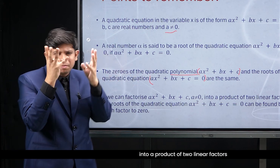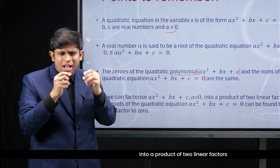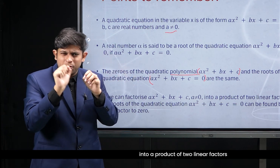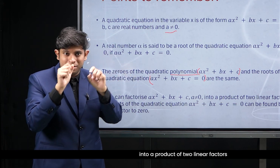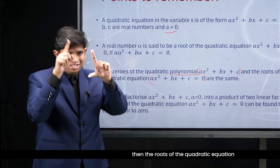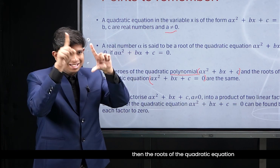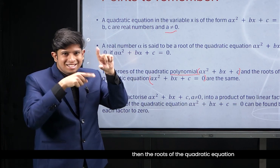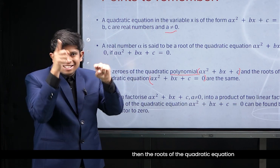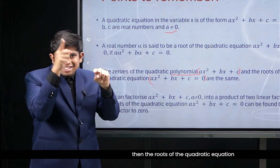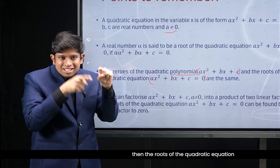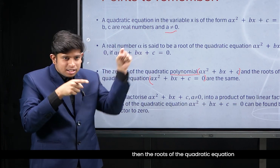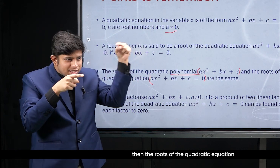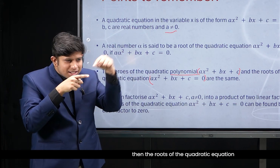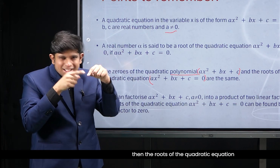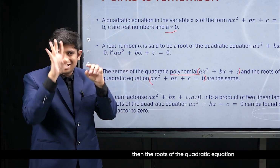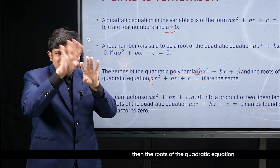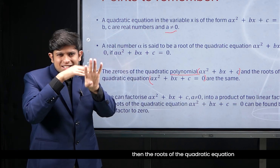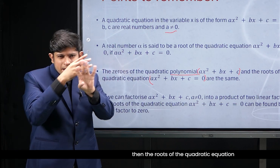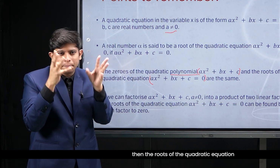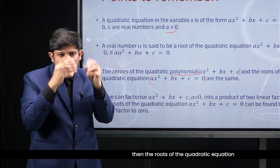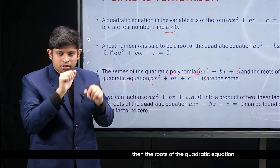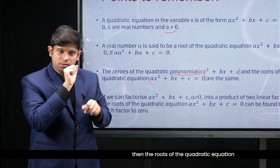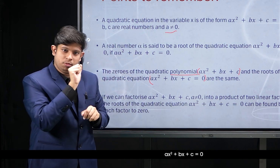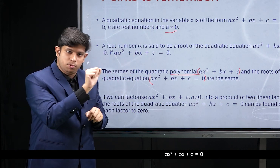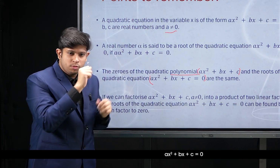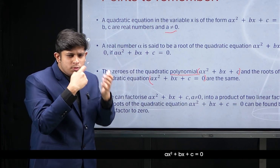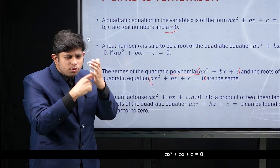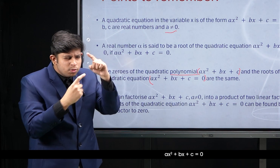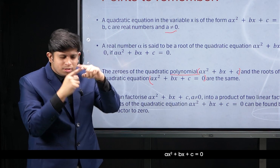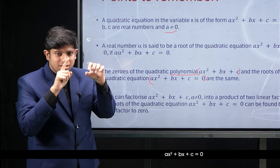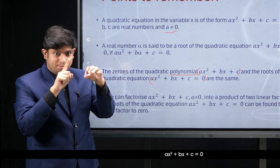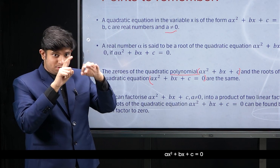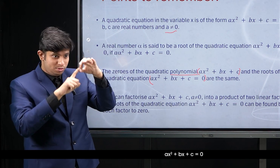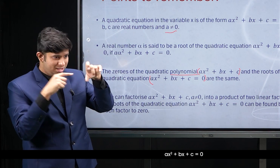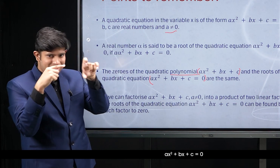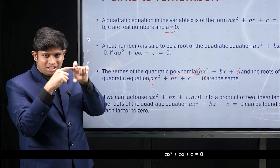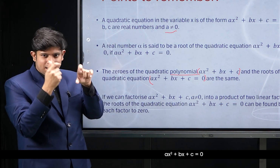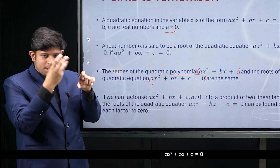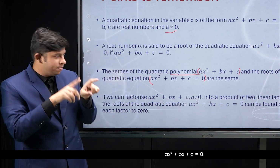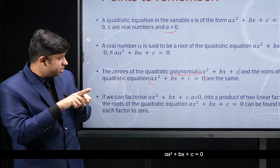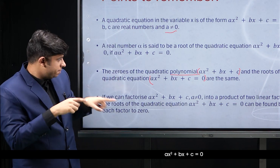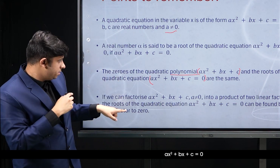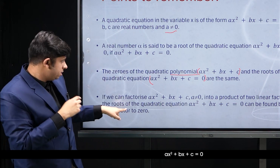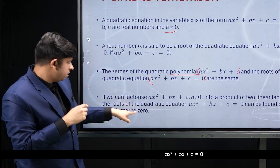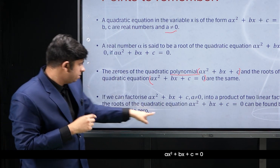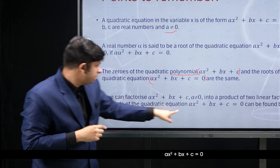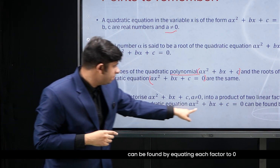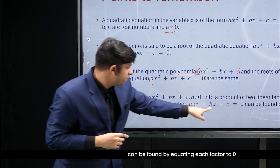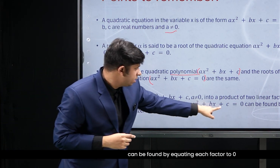factors, then the roots of the quadratic equation ax square plus bx plus c is equal to 0 can